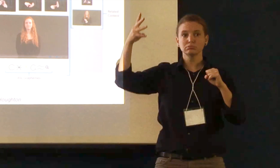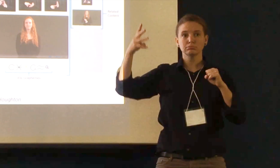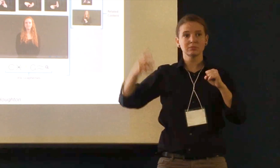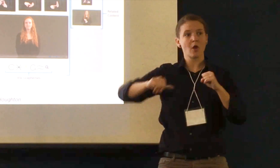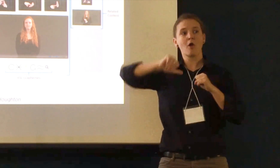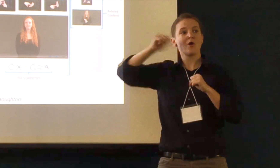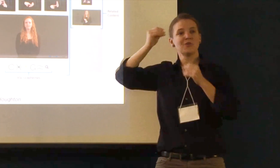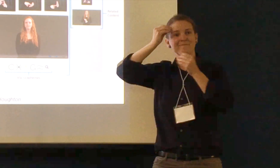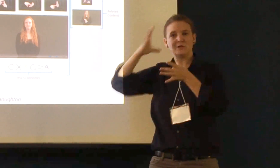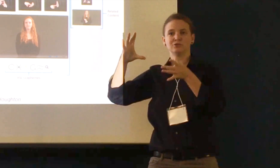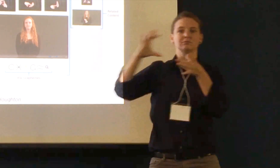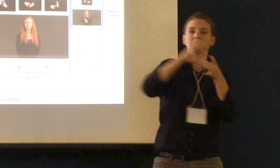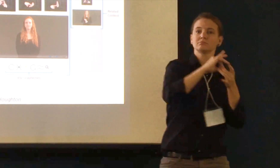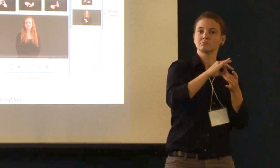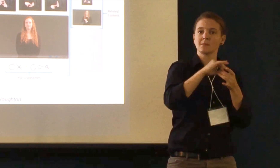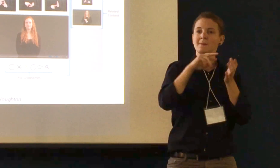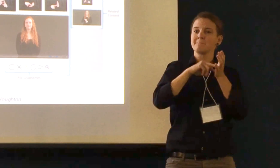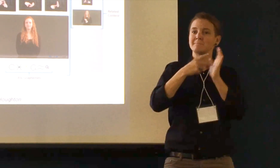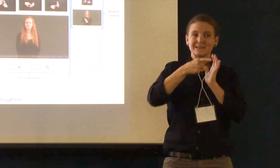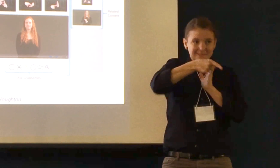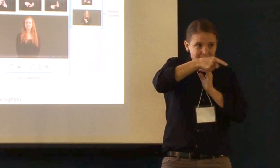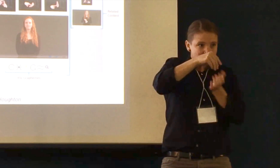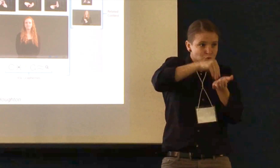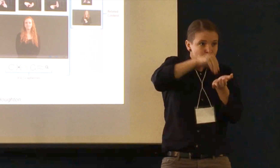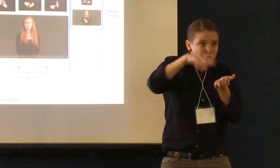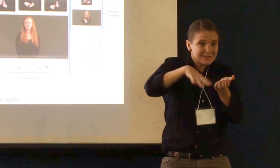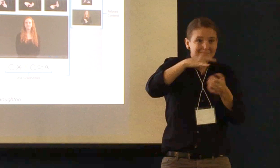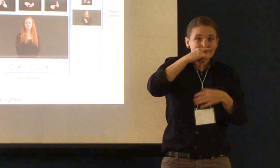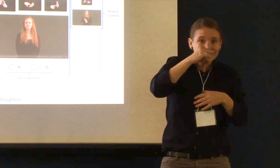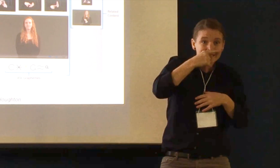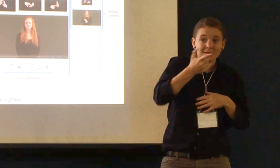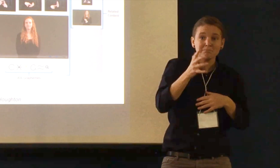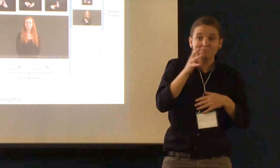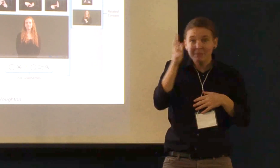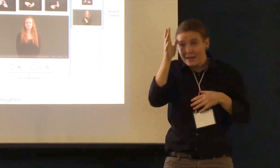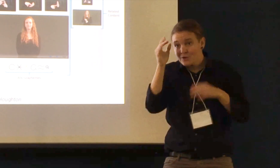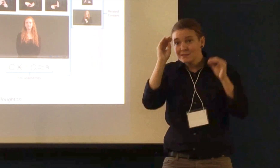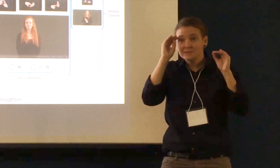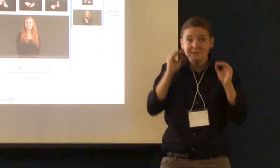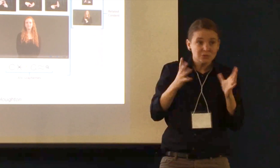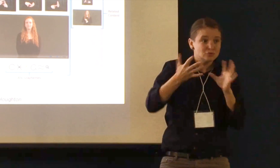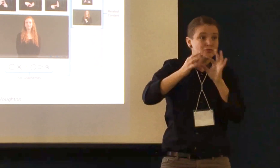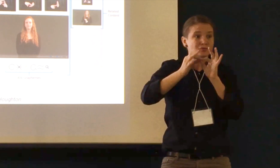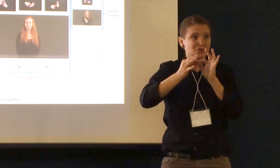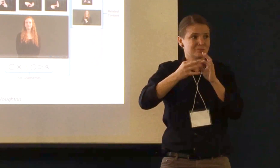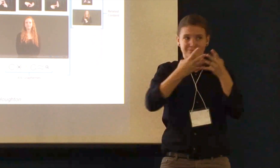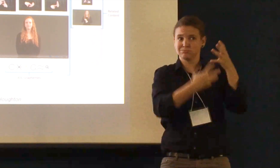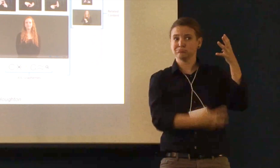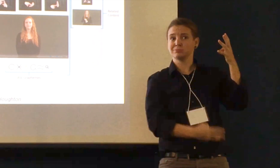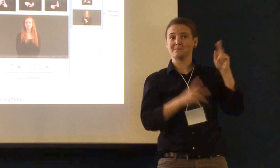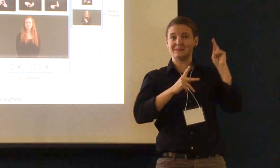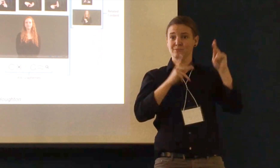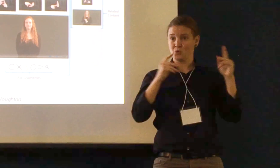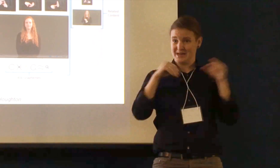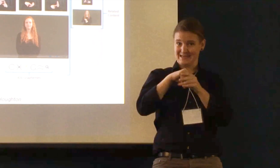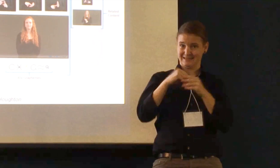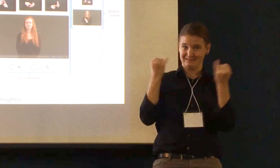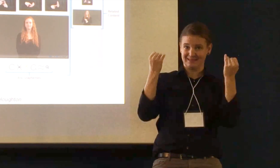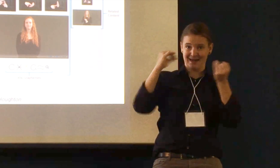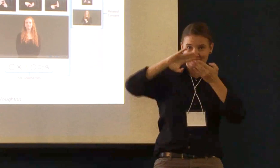right-hand pane, there are a series of windows that contain related content. So if you chose the sign for atom, you would see in the